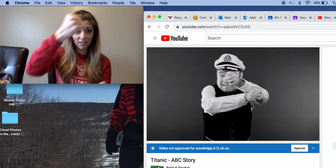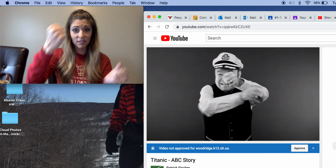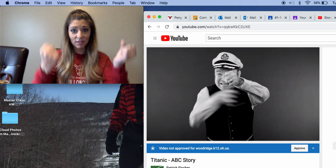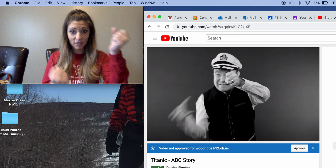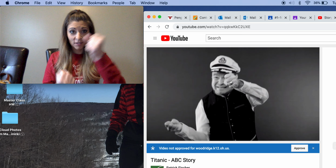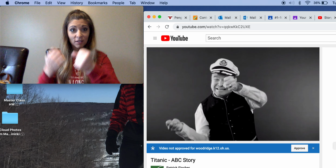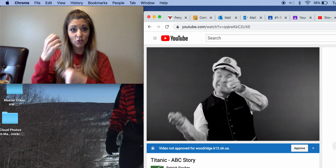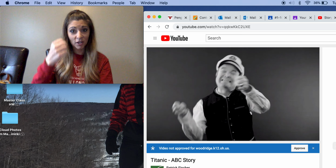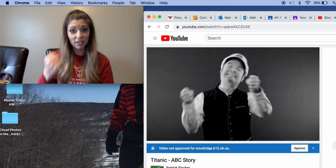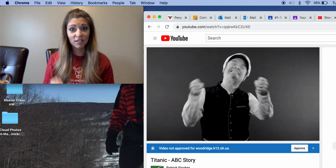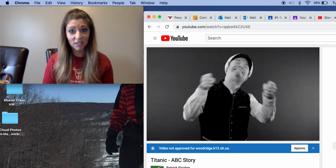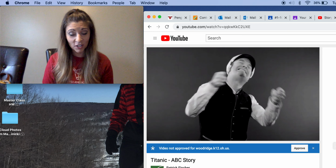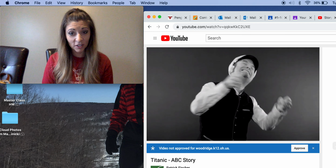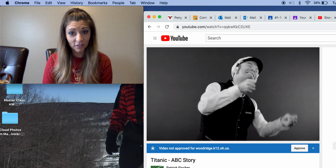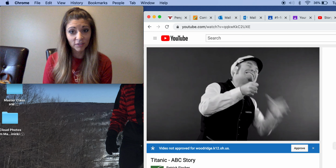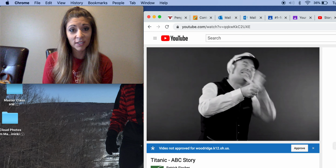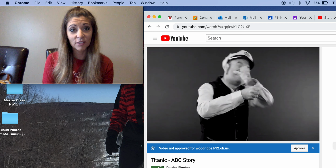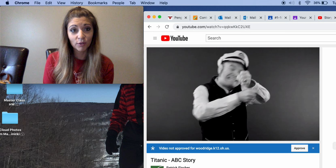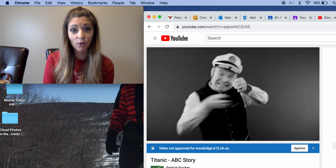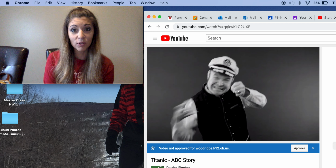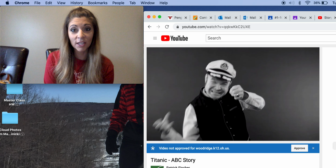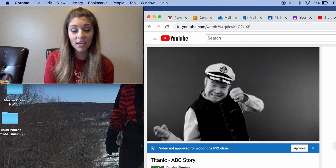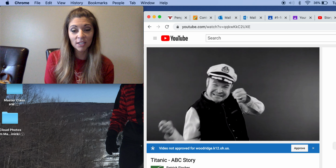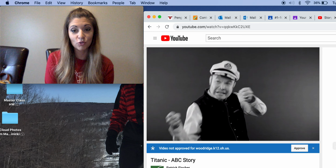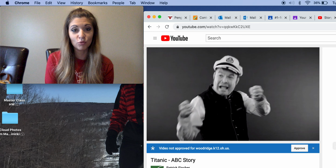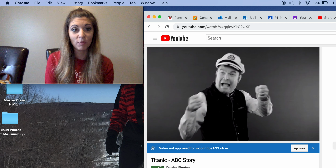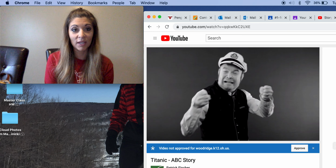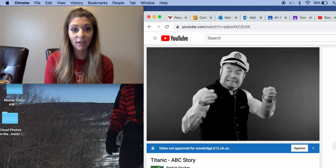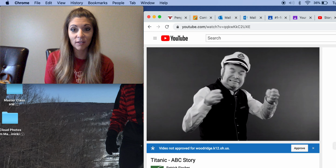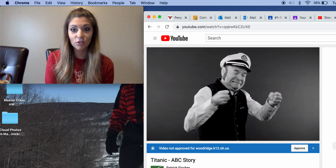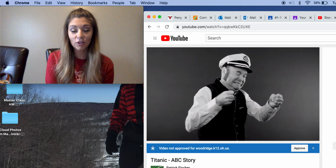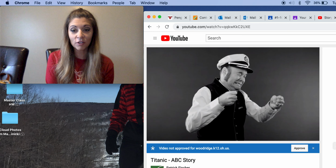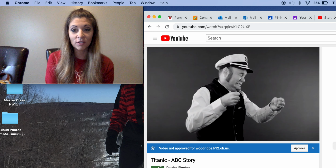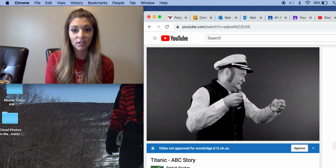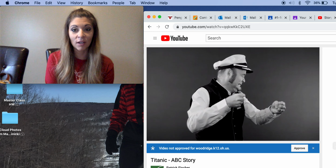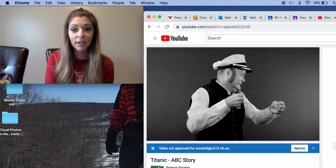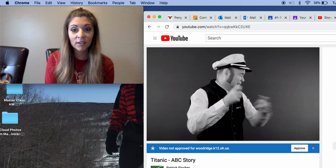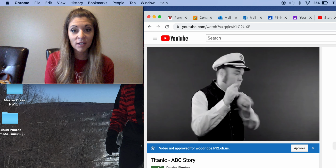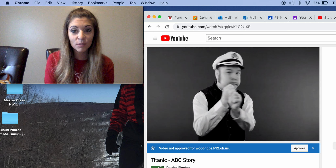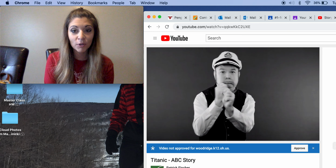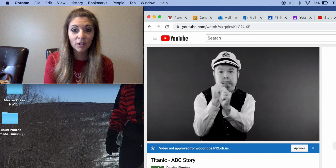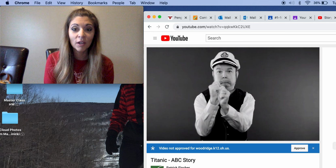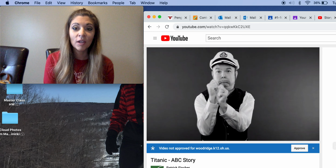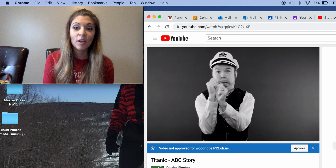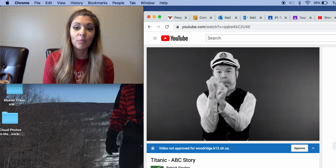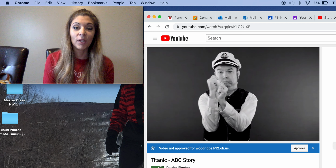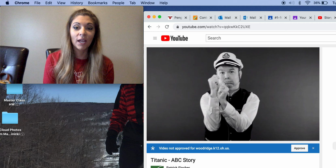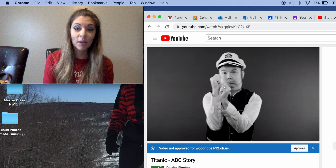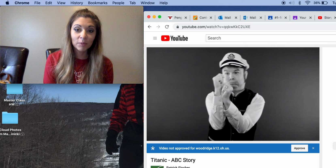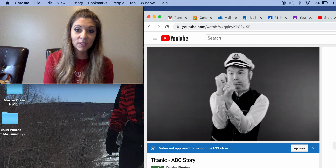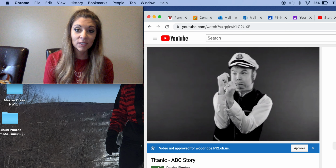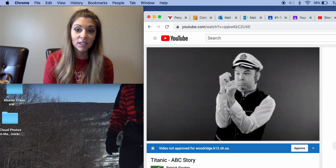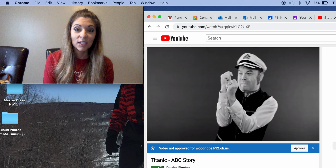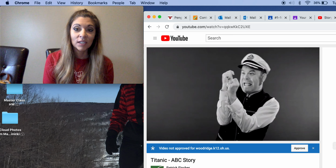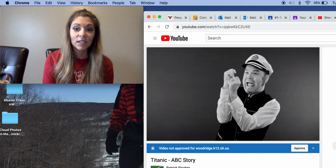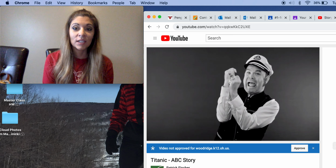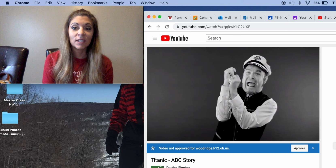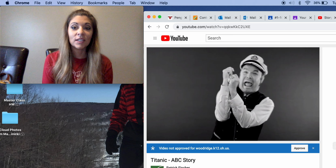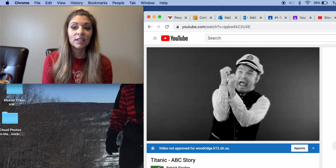then S is trying to steer very difficultly to make that turn to not hit the iceberg, but it